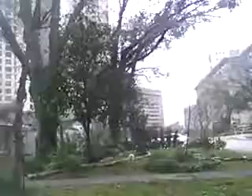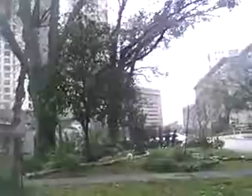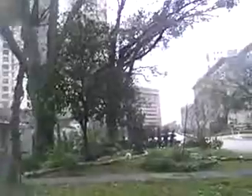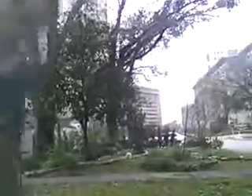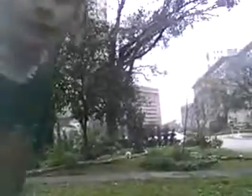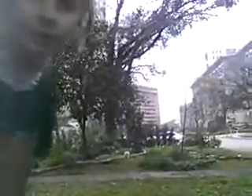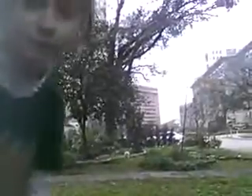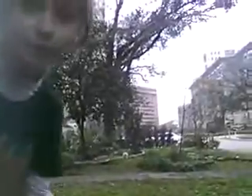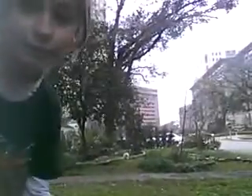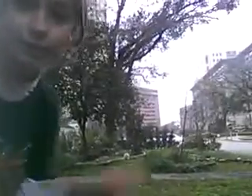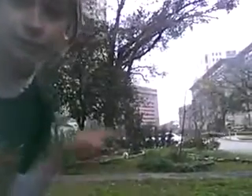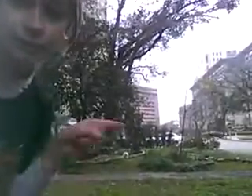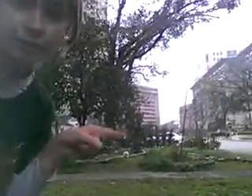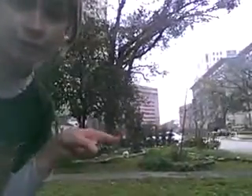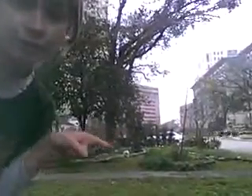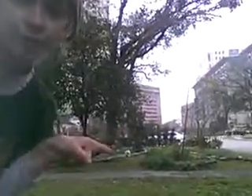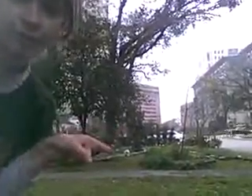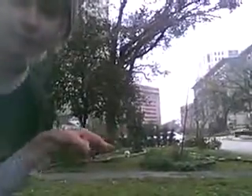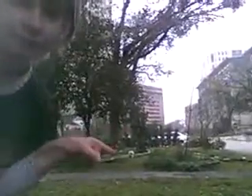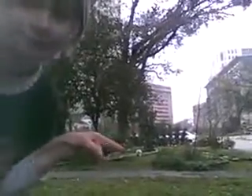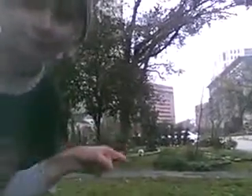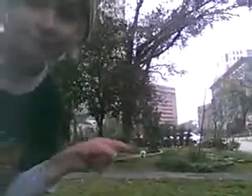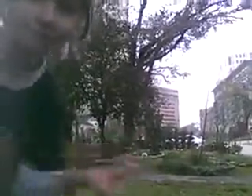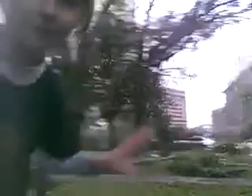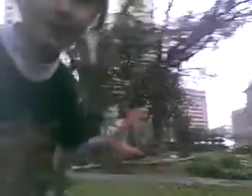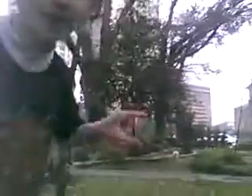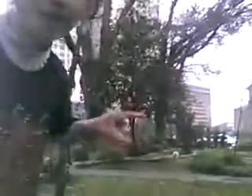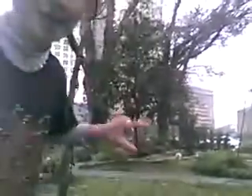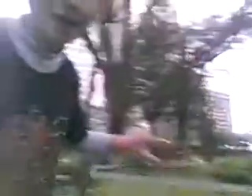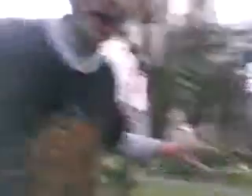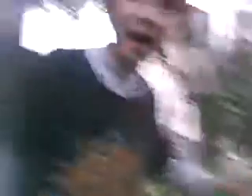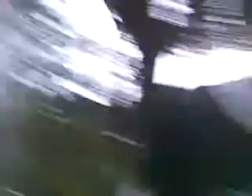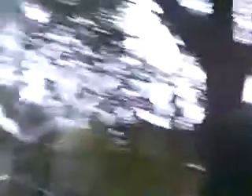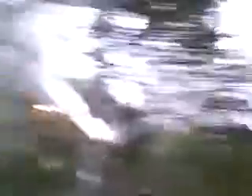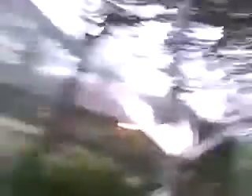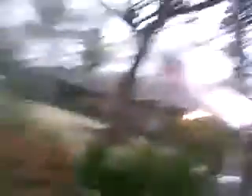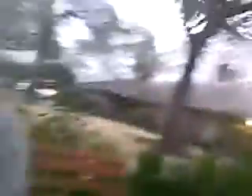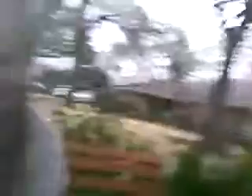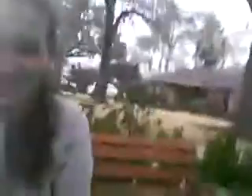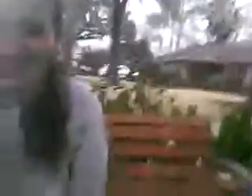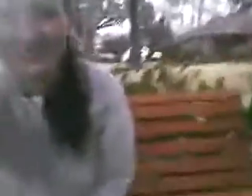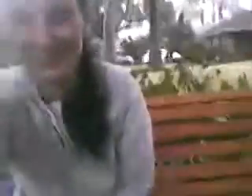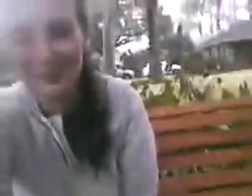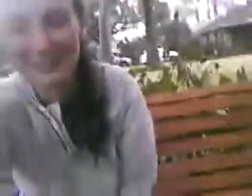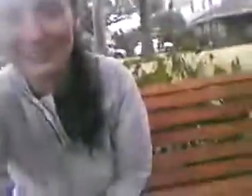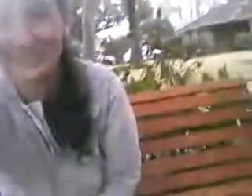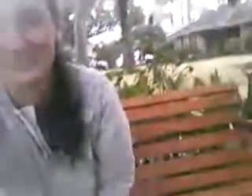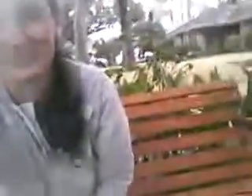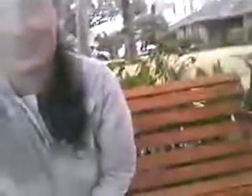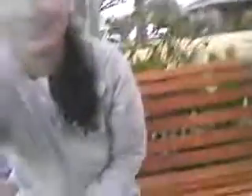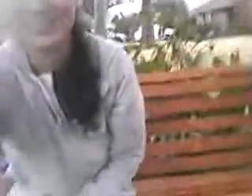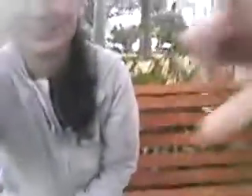And then you can see the cat way It's over right there. Yeah. All right, let's put it back. All right, focus.